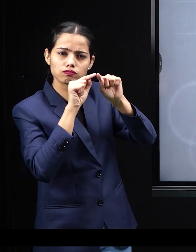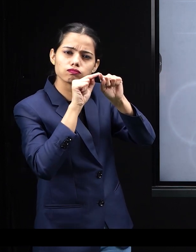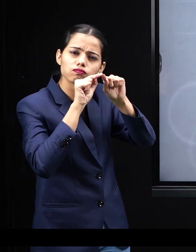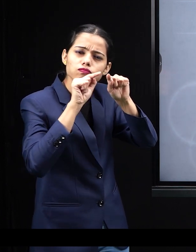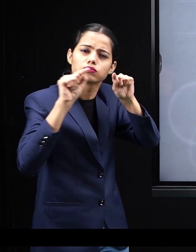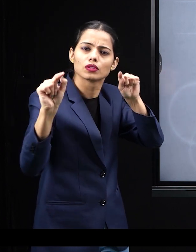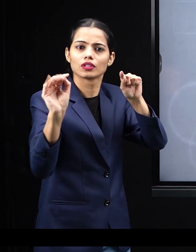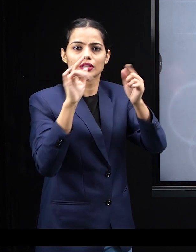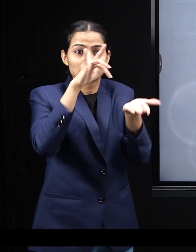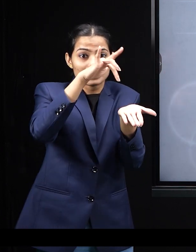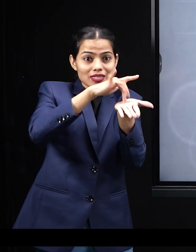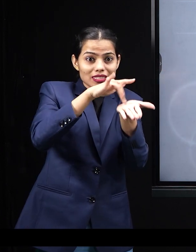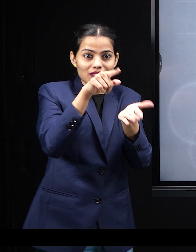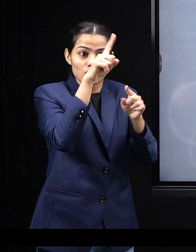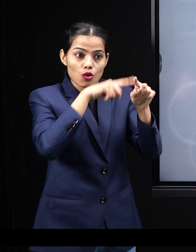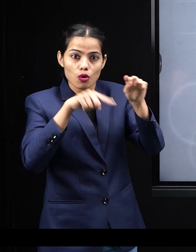of the circle to its edge.